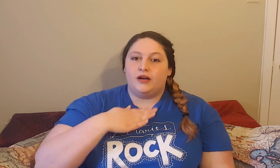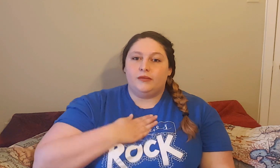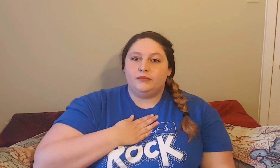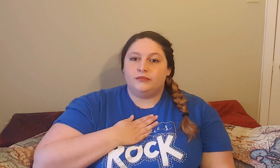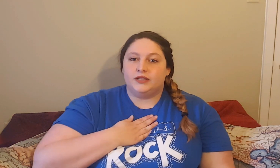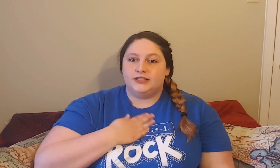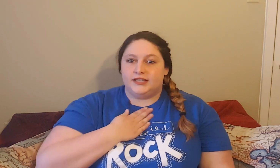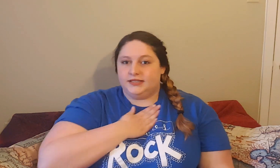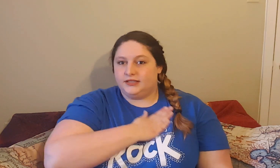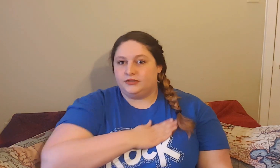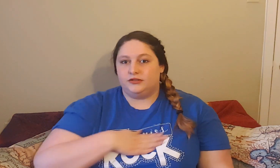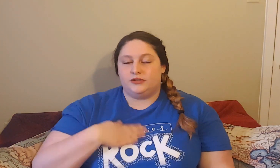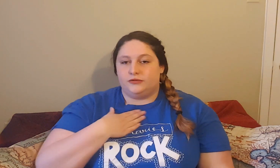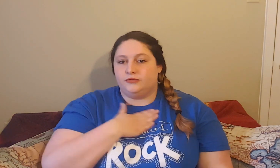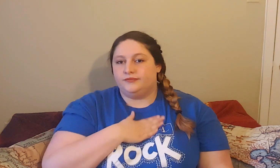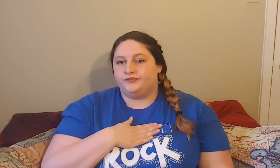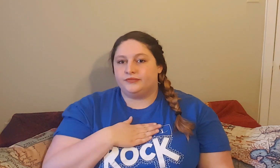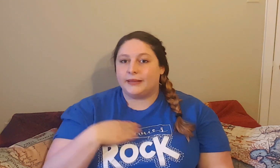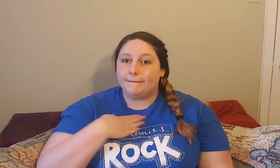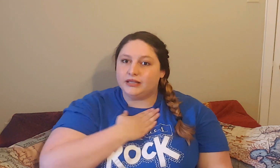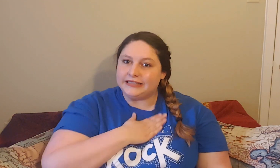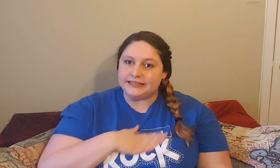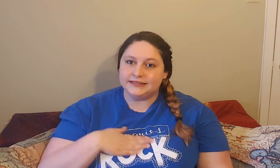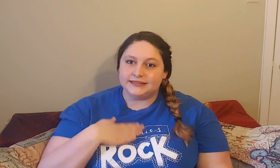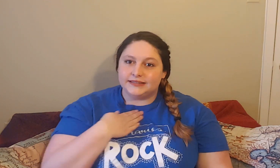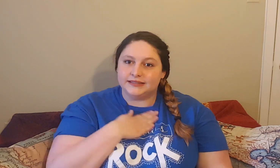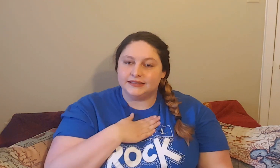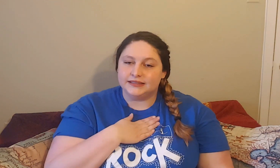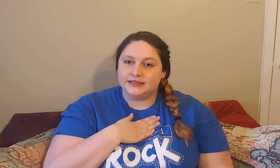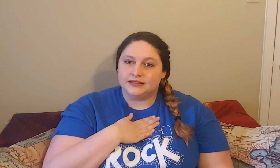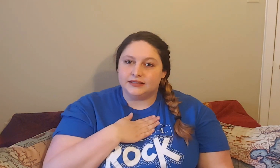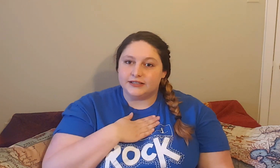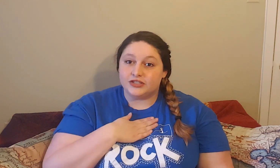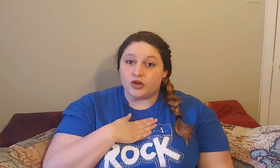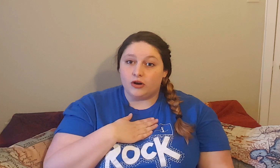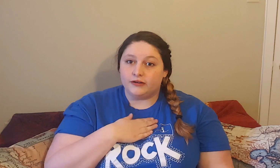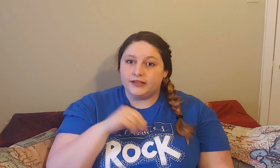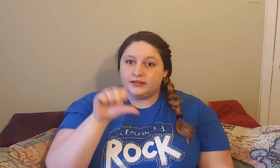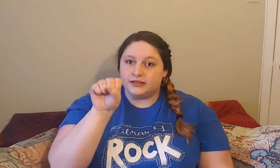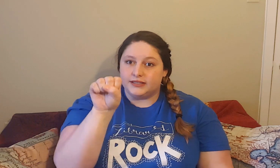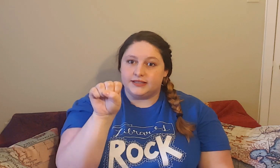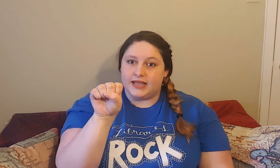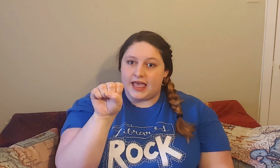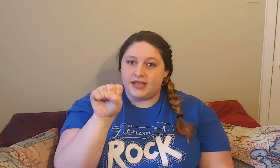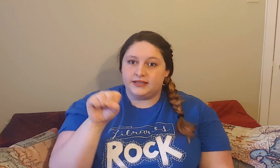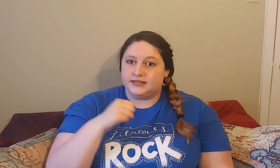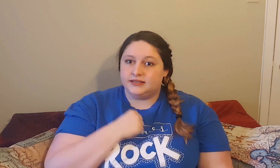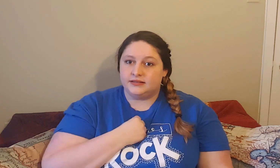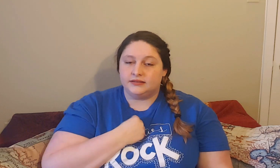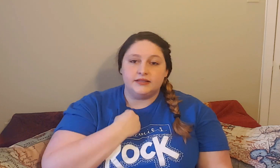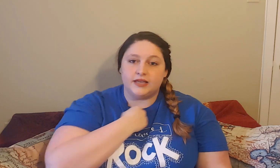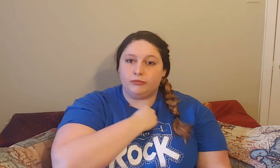palm on the chest and you're doing a circle. Please. Sorry is an S. Same